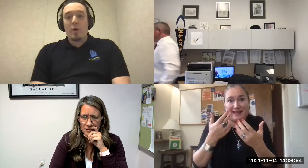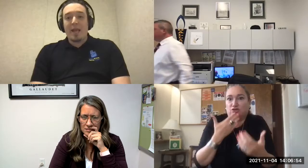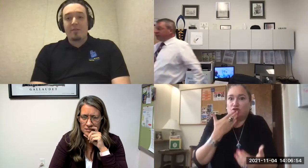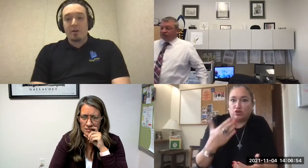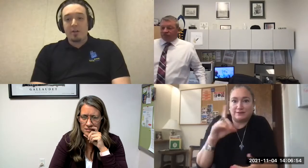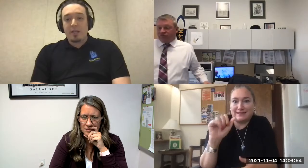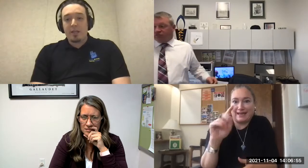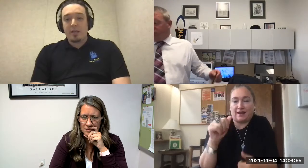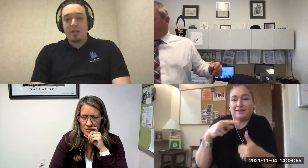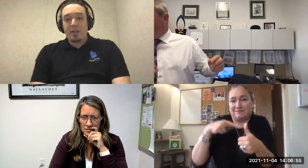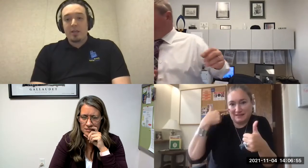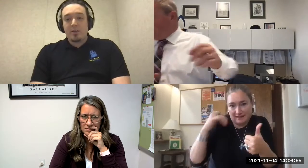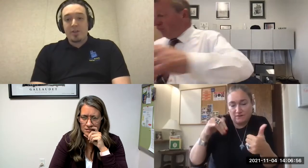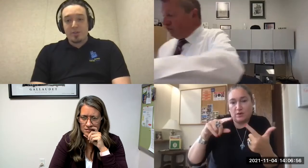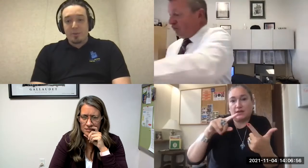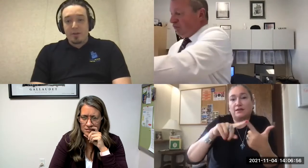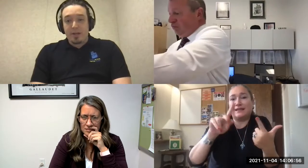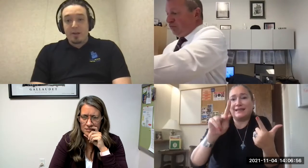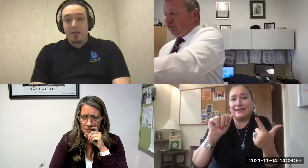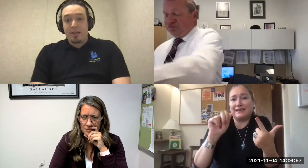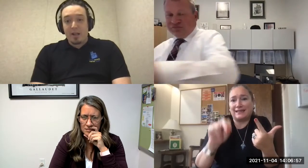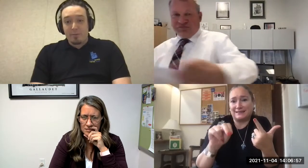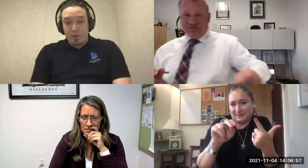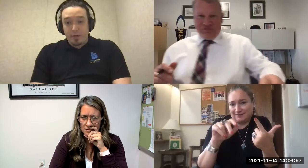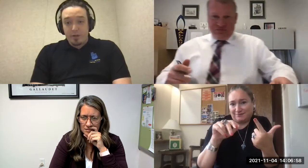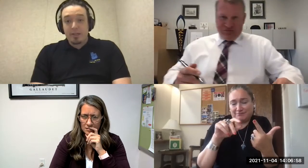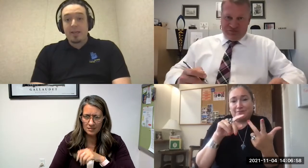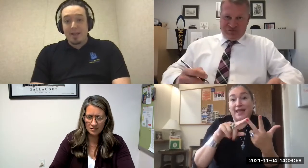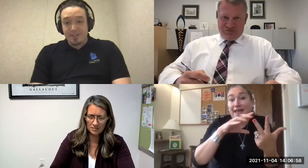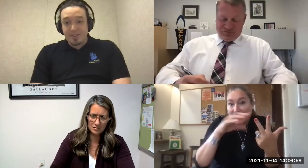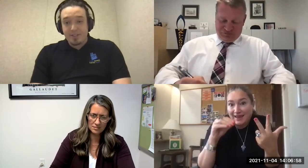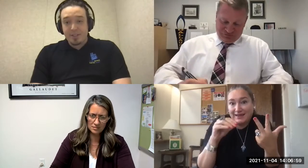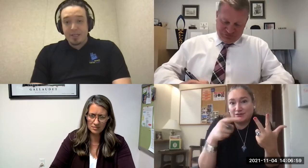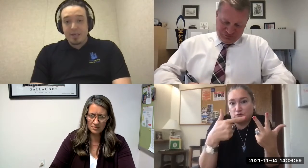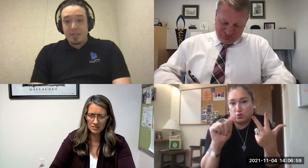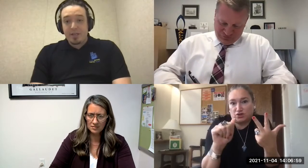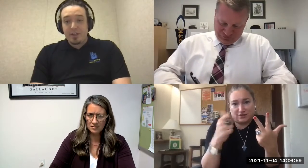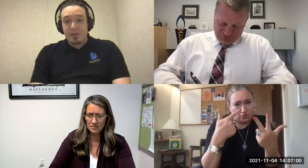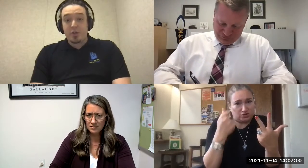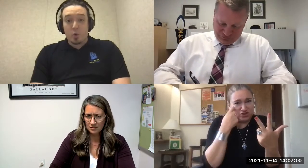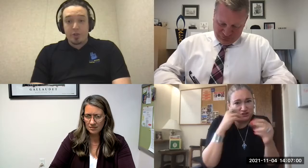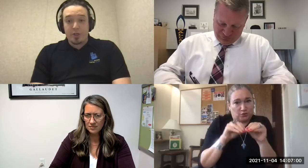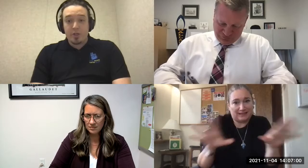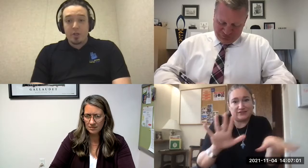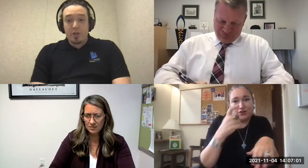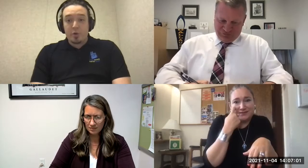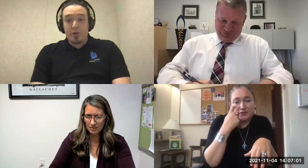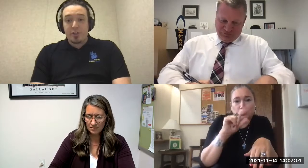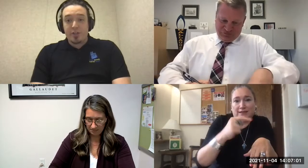What we have currently shows some good data in California, Kansas, in addition to Georgia. Georgia